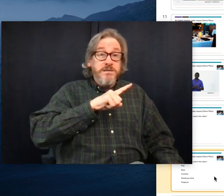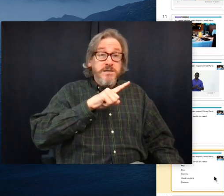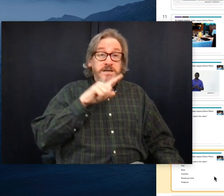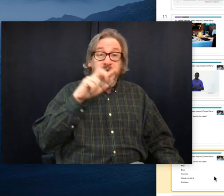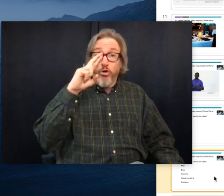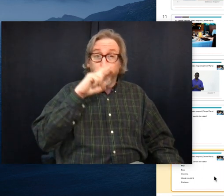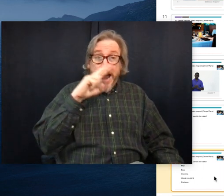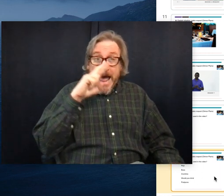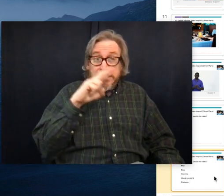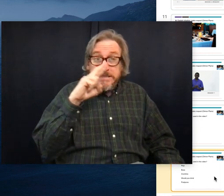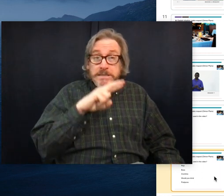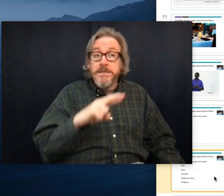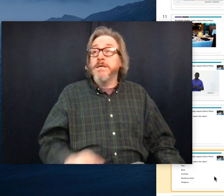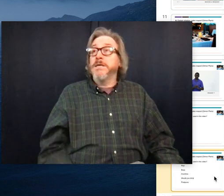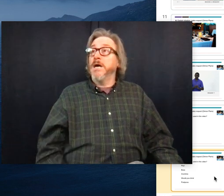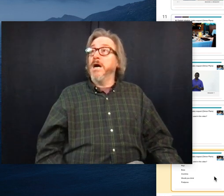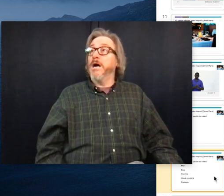Mouse, rat,